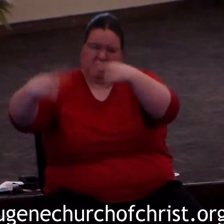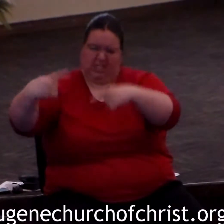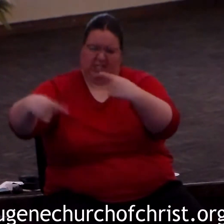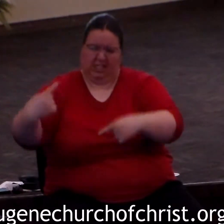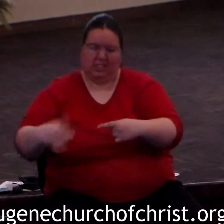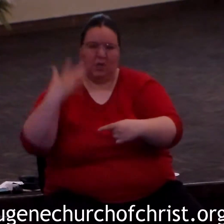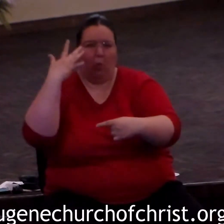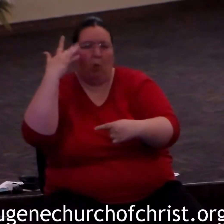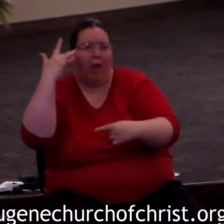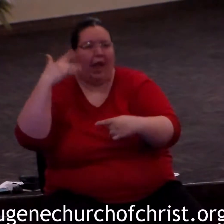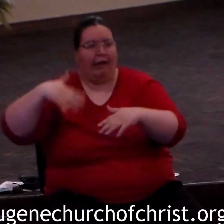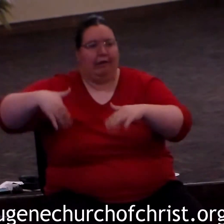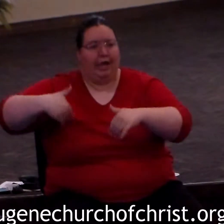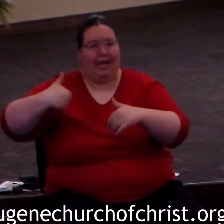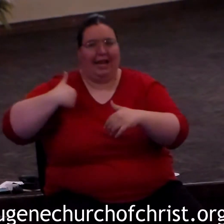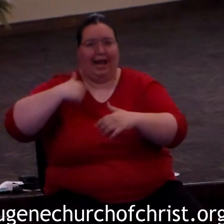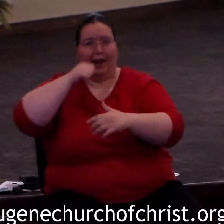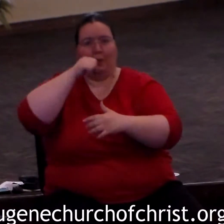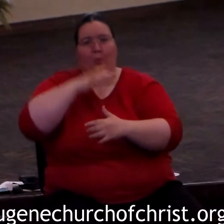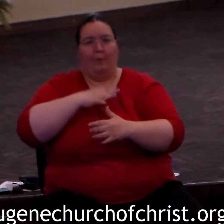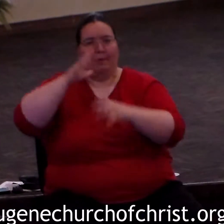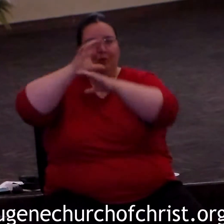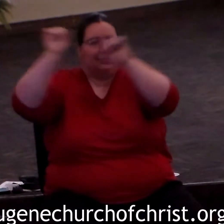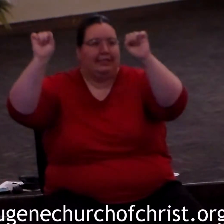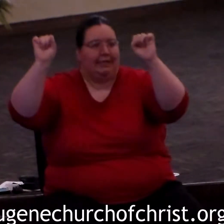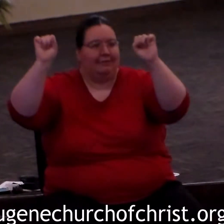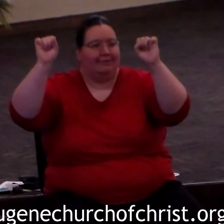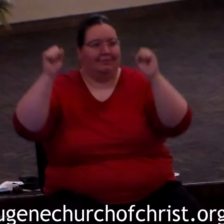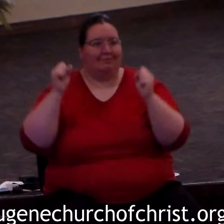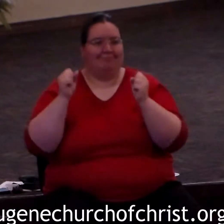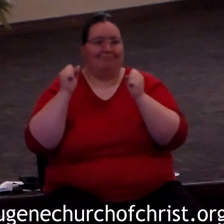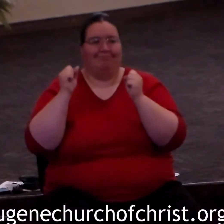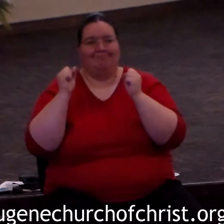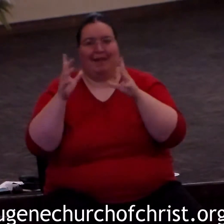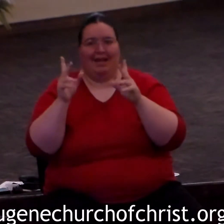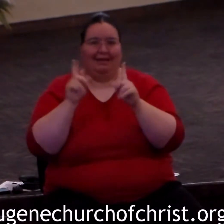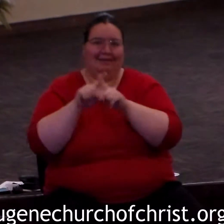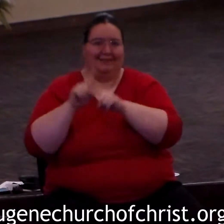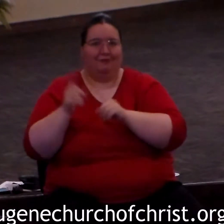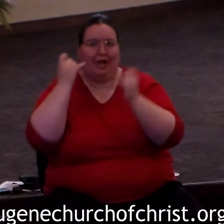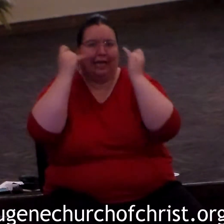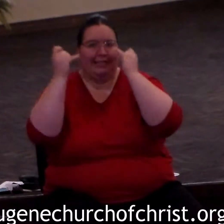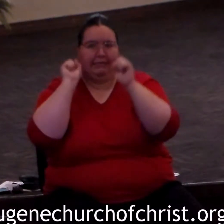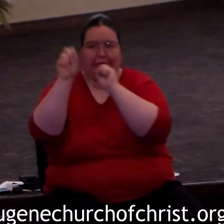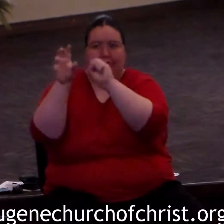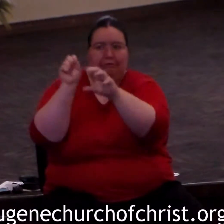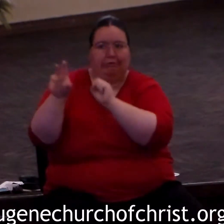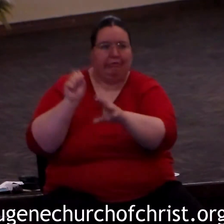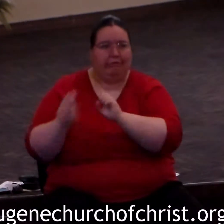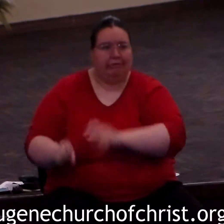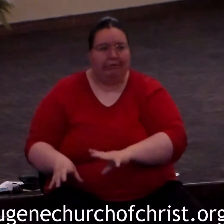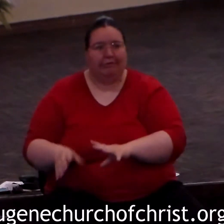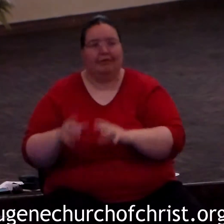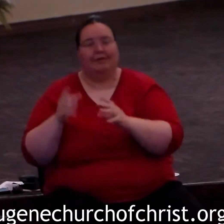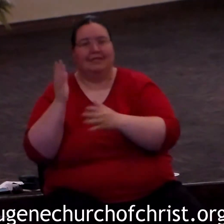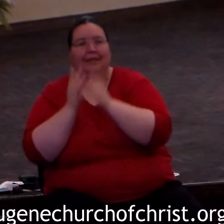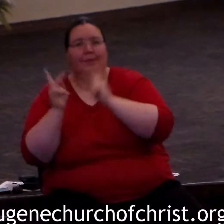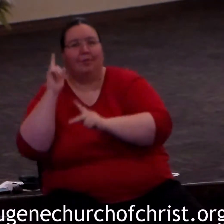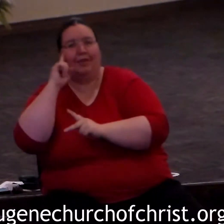And everybody's got their ideas for why it is. And some people think the right person hasn't run yet, and some people think that